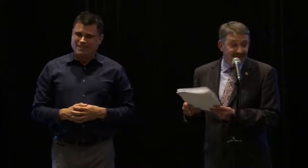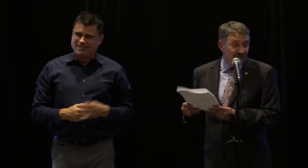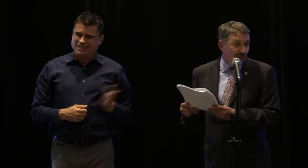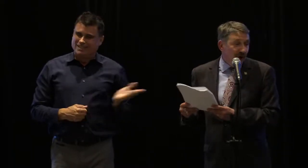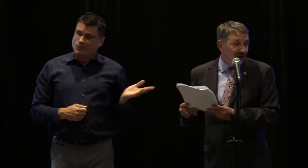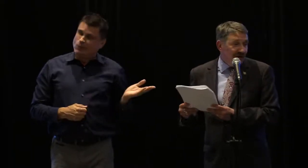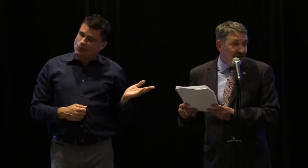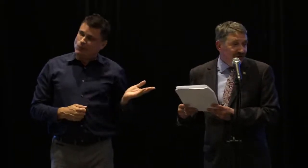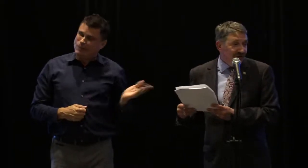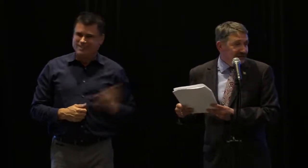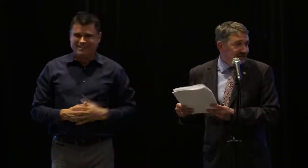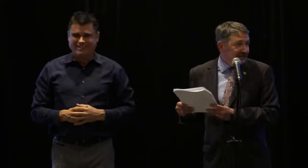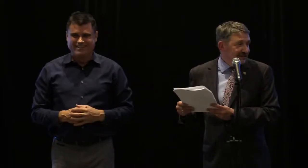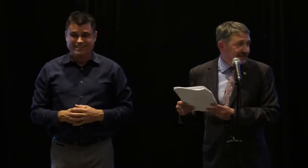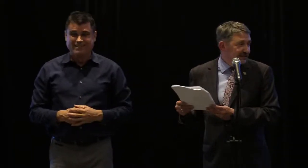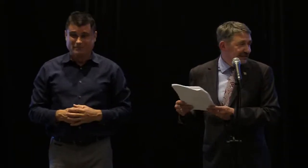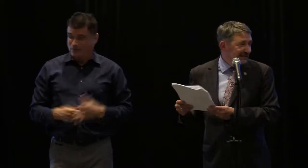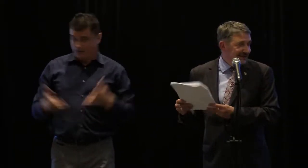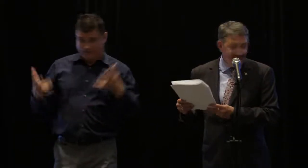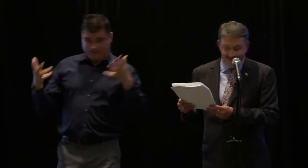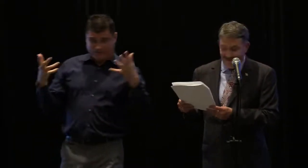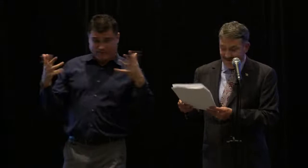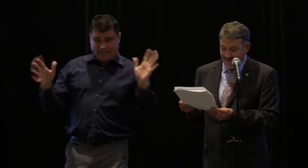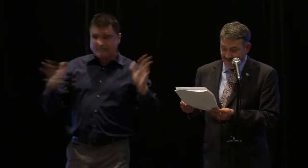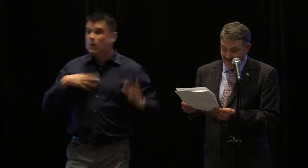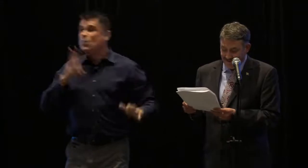I'll need some water after this.